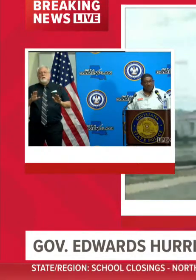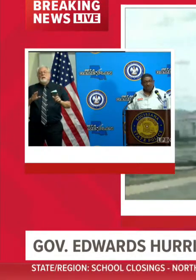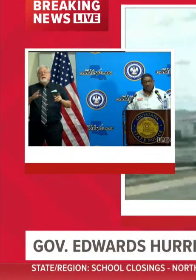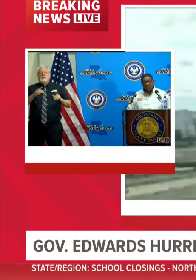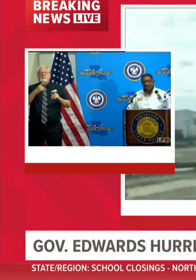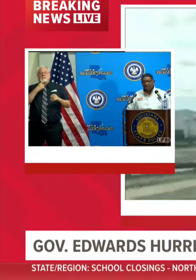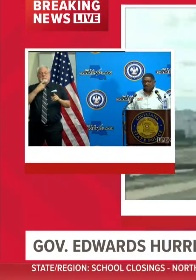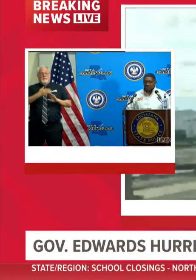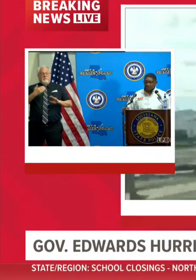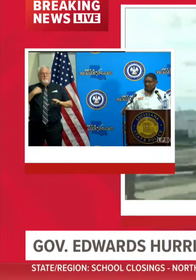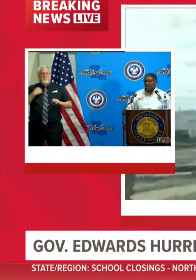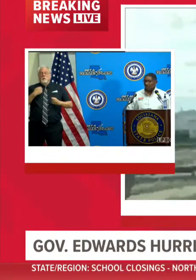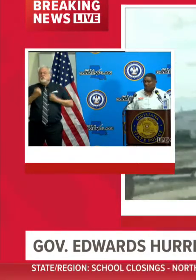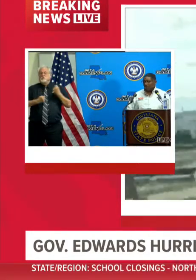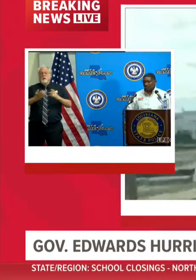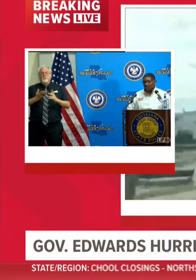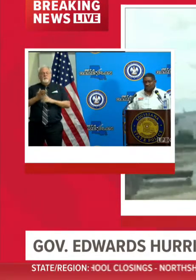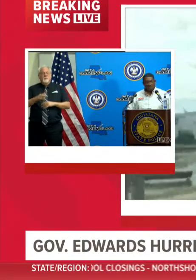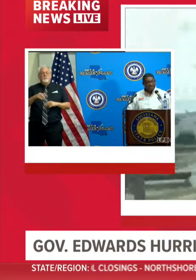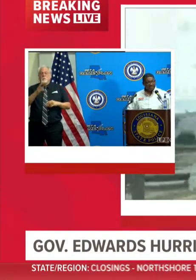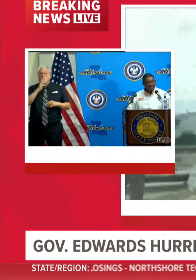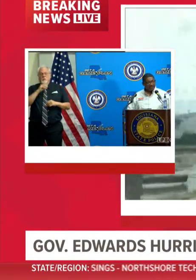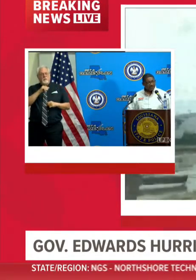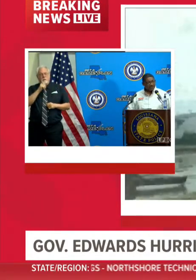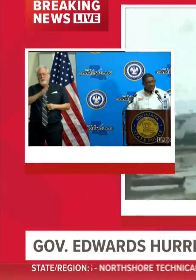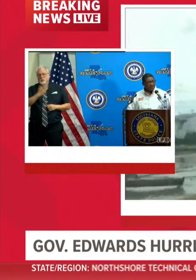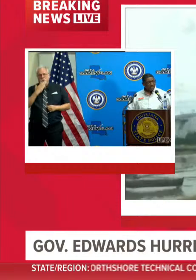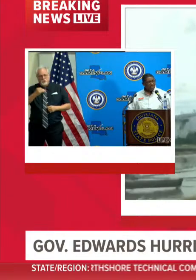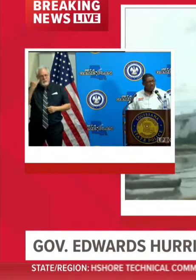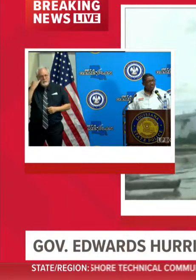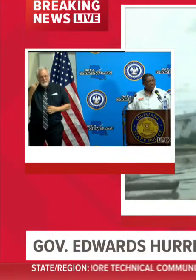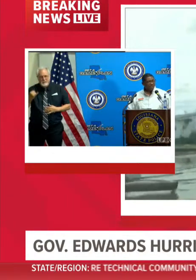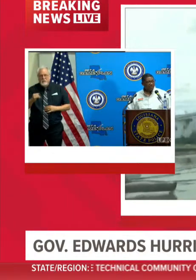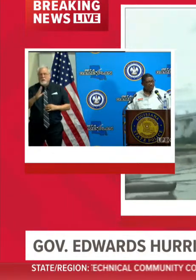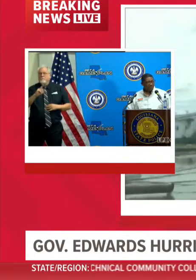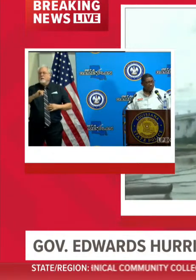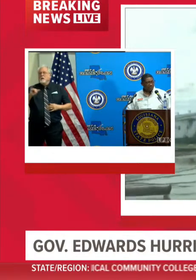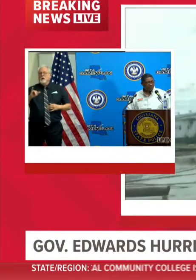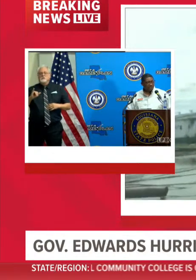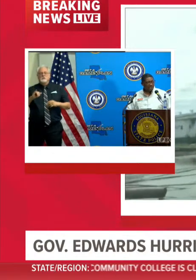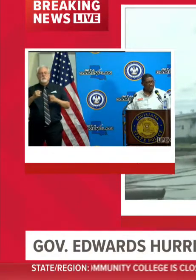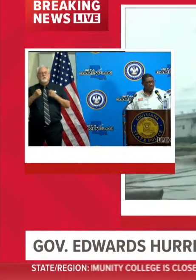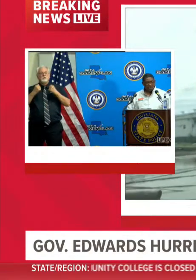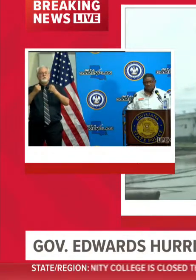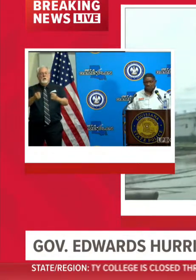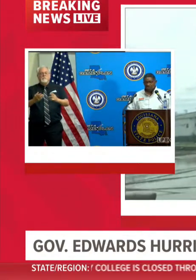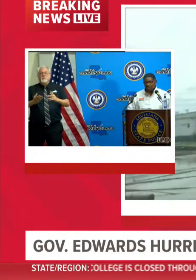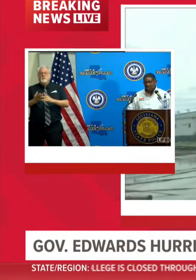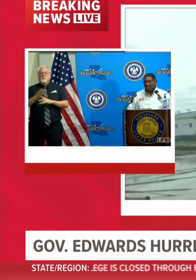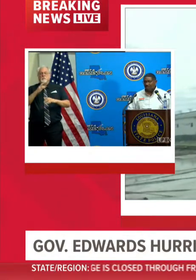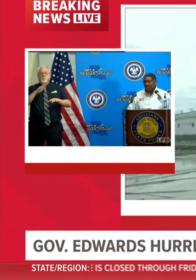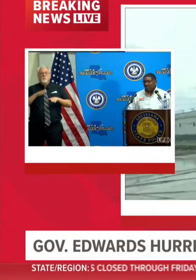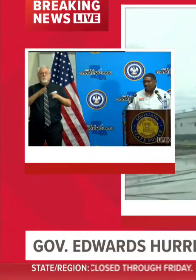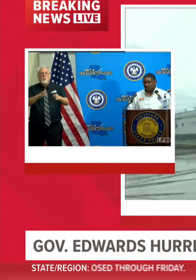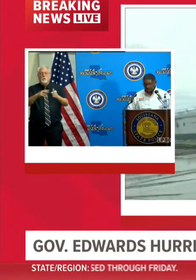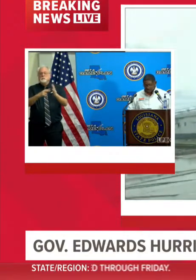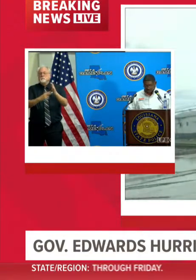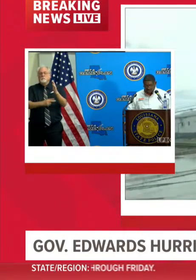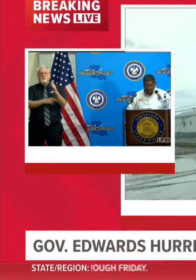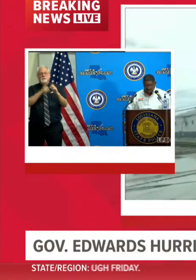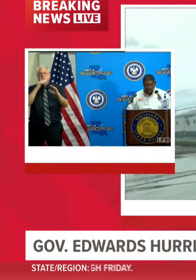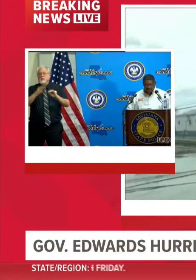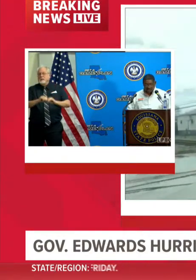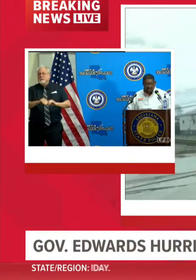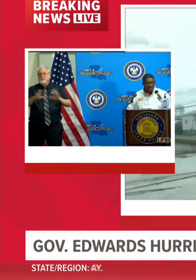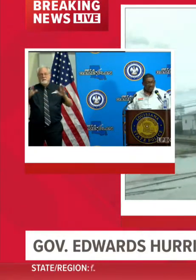said before, driving through standing water is never a good idea, but also driving through roads and bridges that have not been cleared